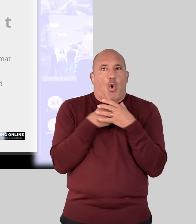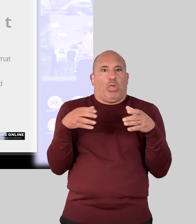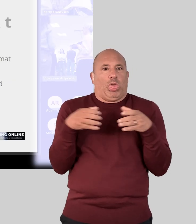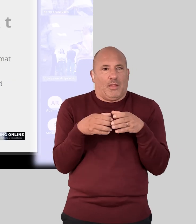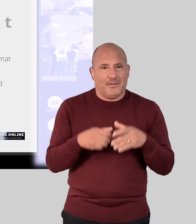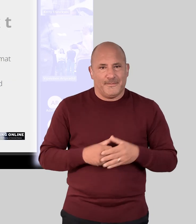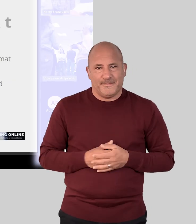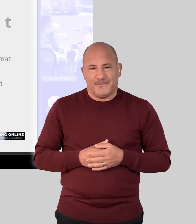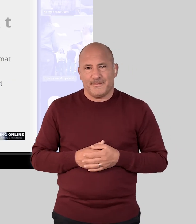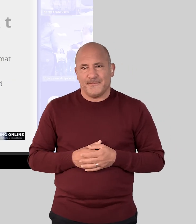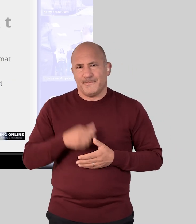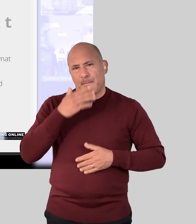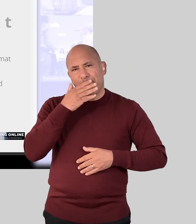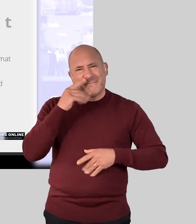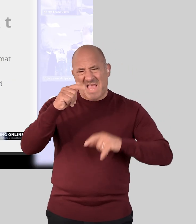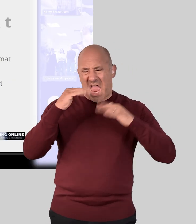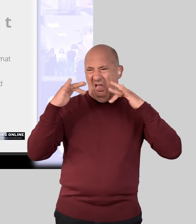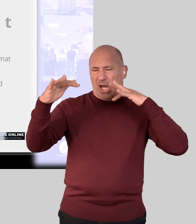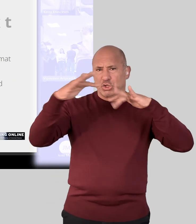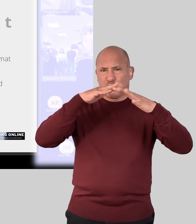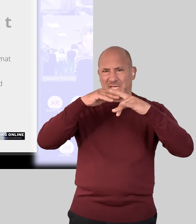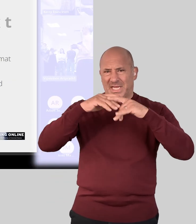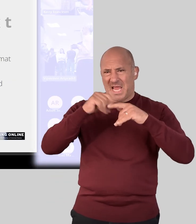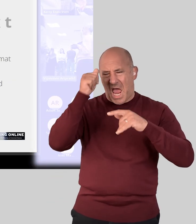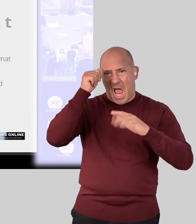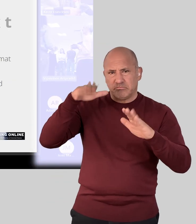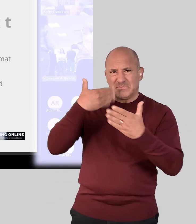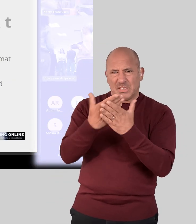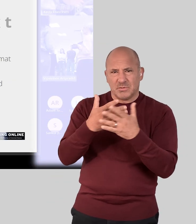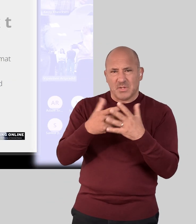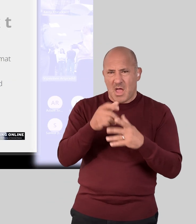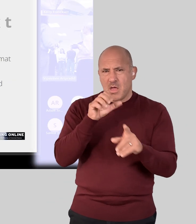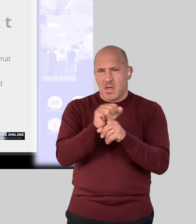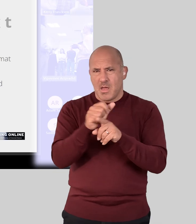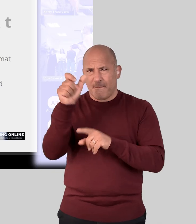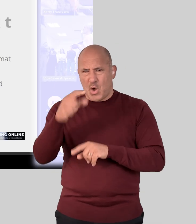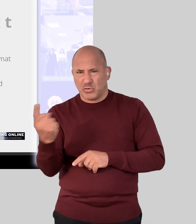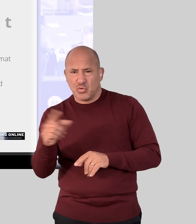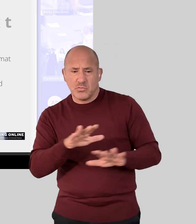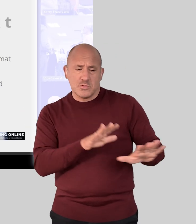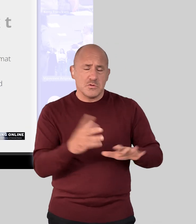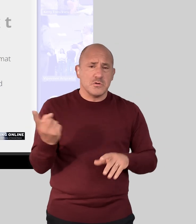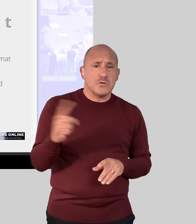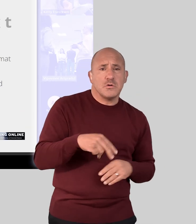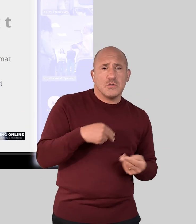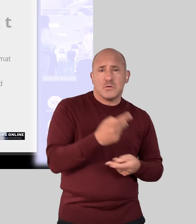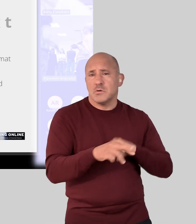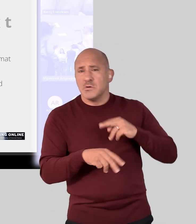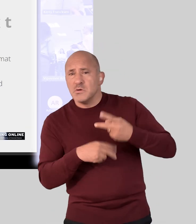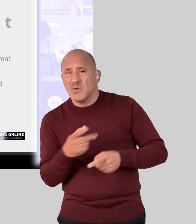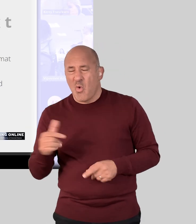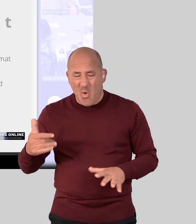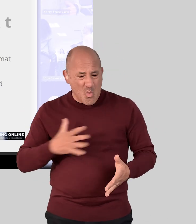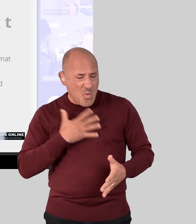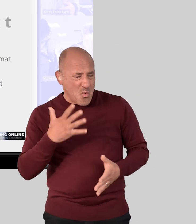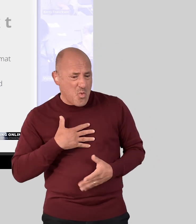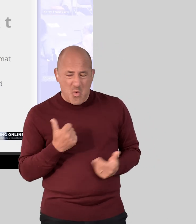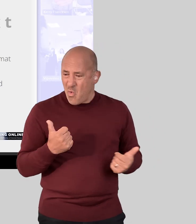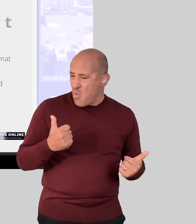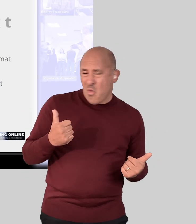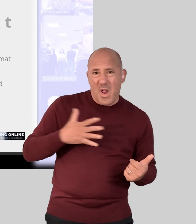and experience. So noticing if somebody's going in at a chill pace and everybody's kind of enjoying that vibe, you wouldn't then go in and